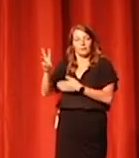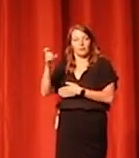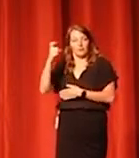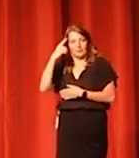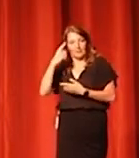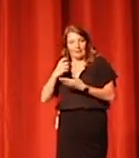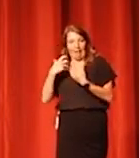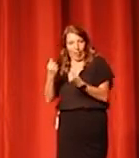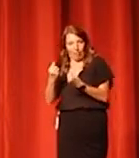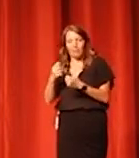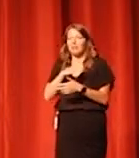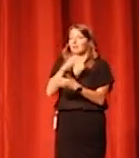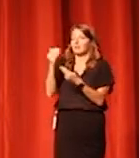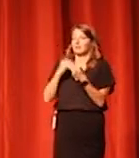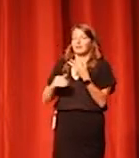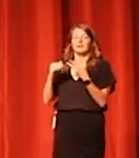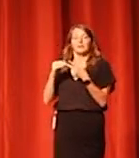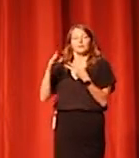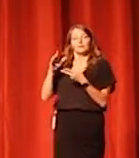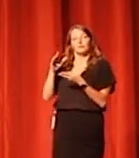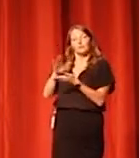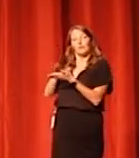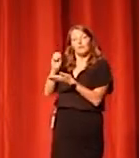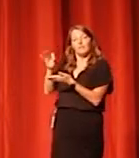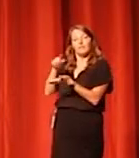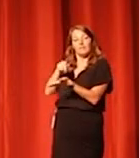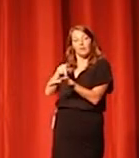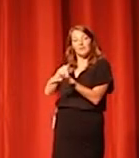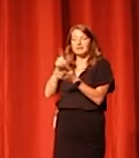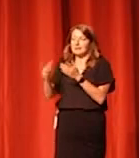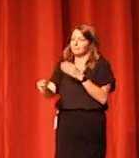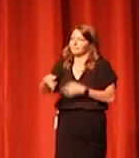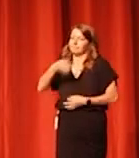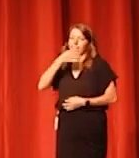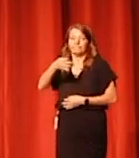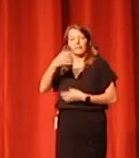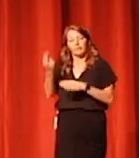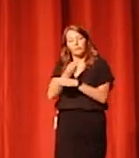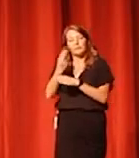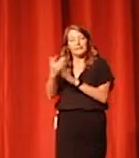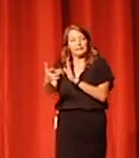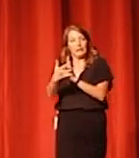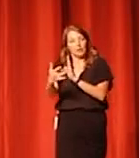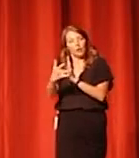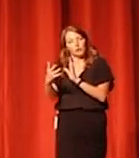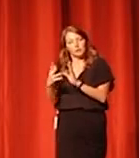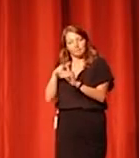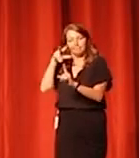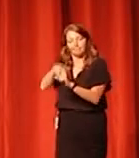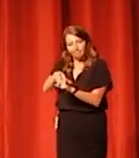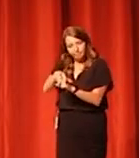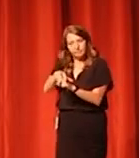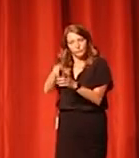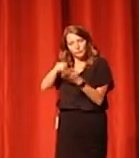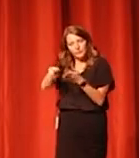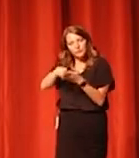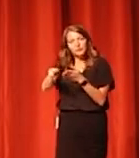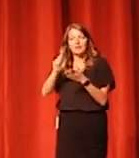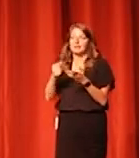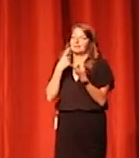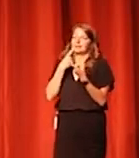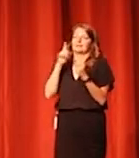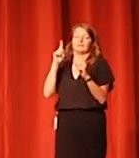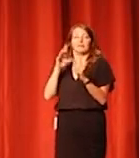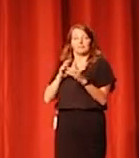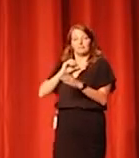the UW School of Pharmacy. He's an expert in using automation and technology and has successfully implemented strategies that